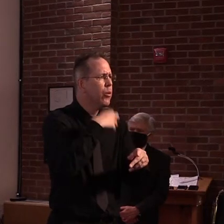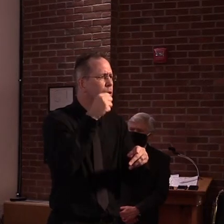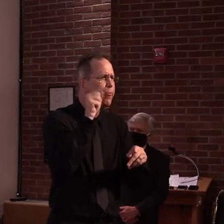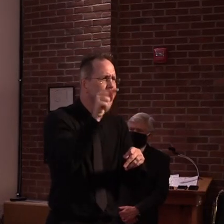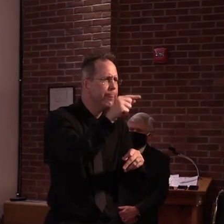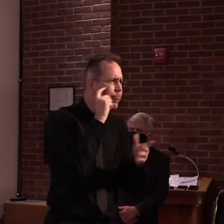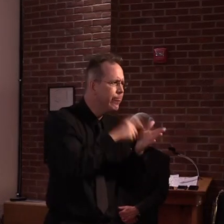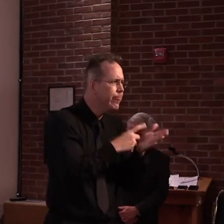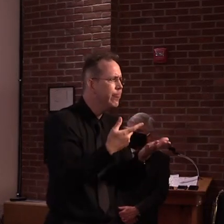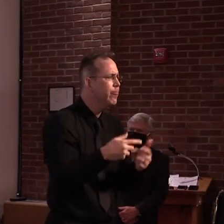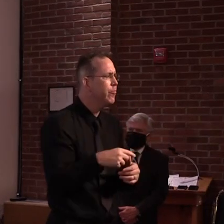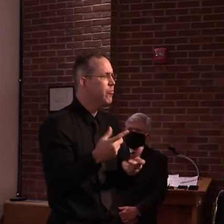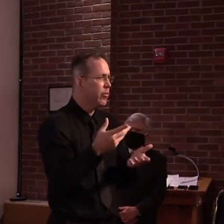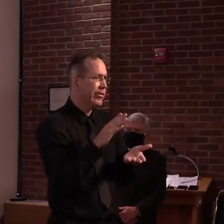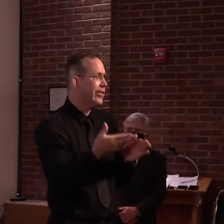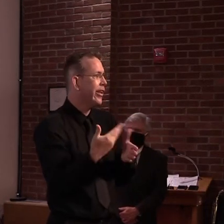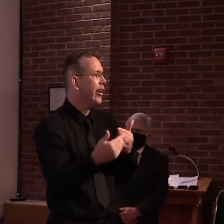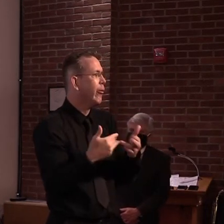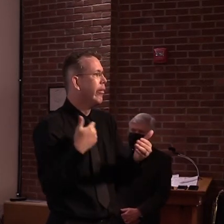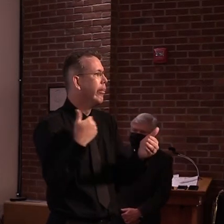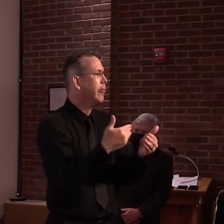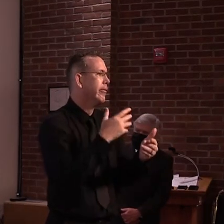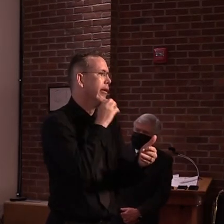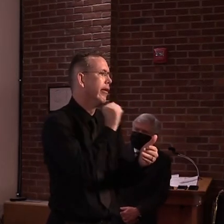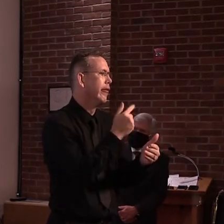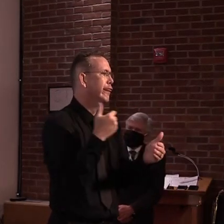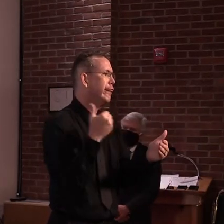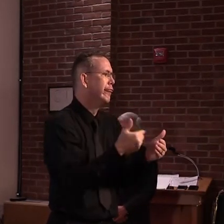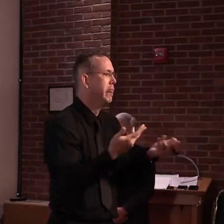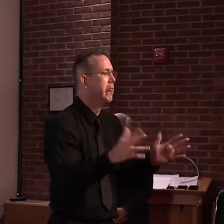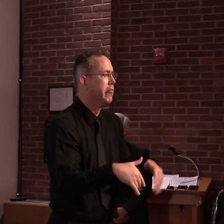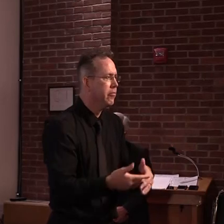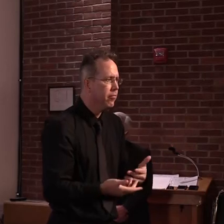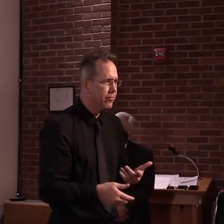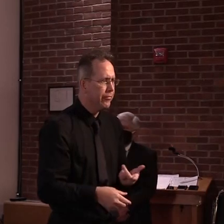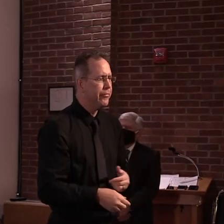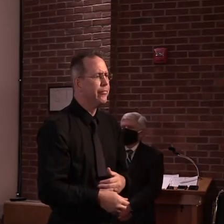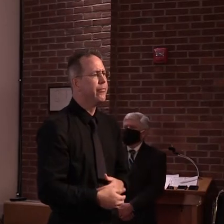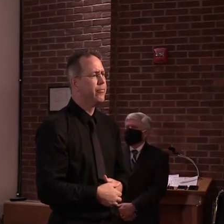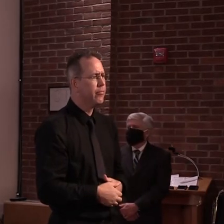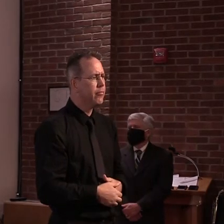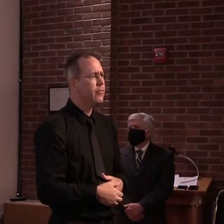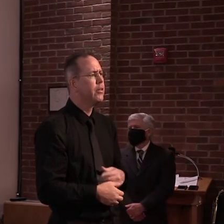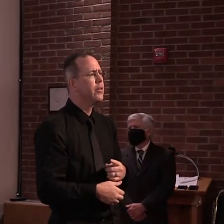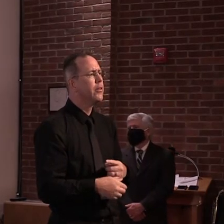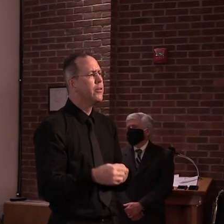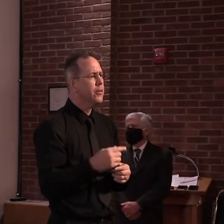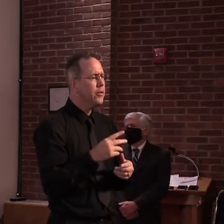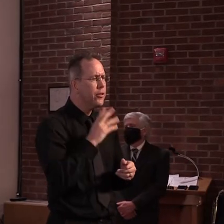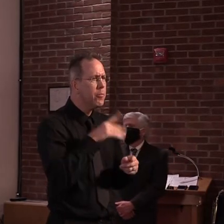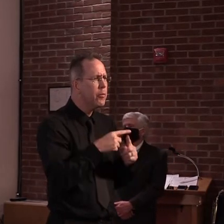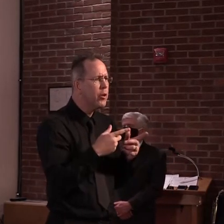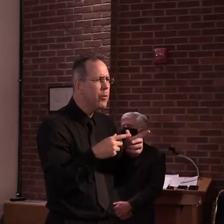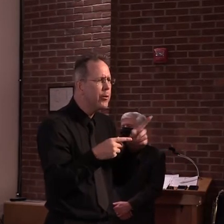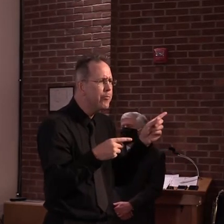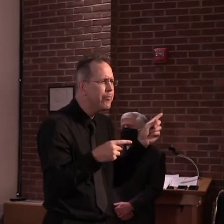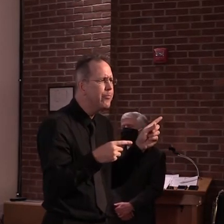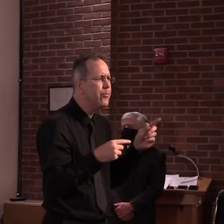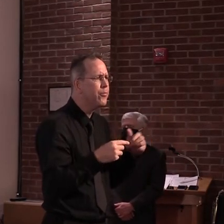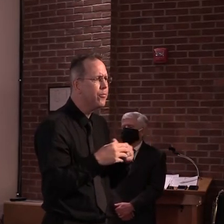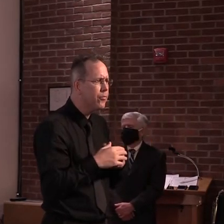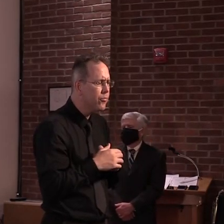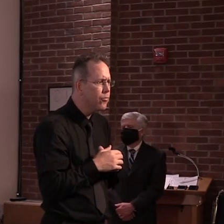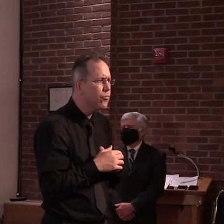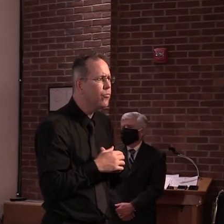talking about, you know, losing a generation of people, so to speak, in places in the world that have a very, very high